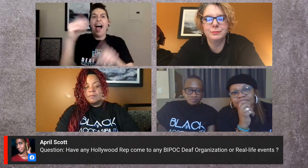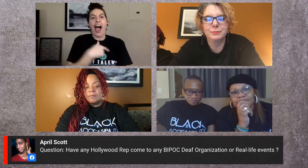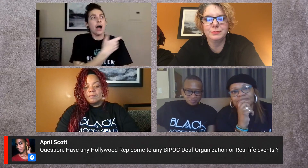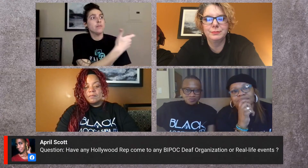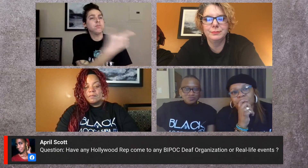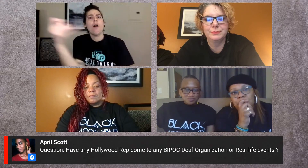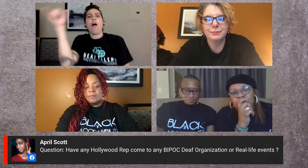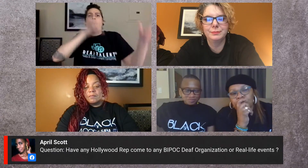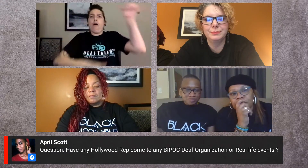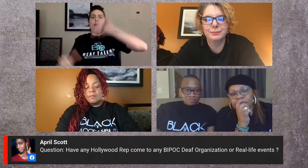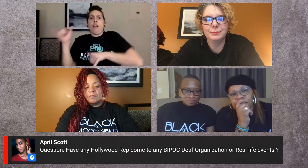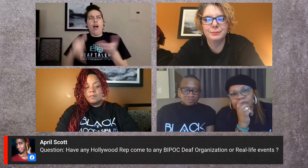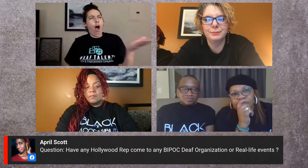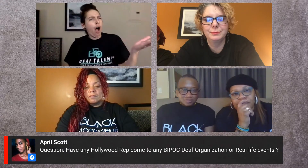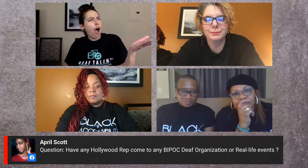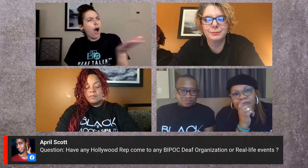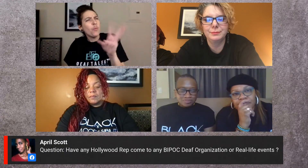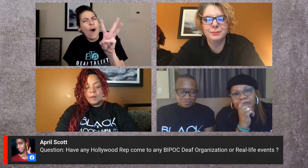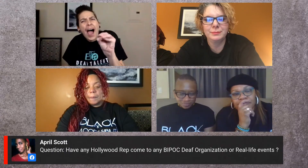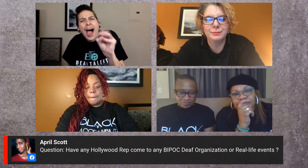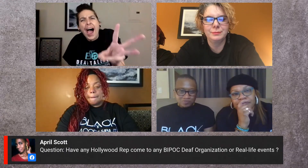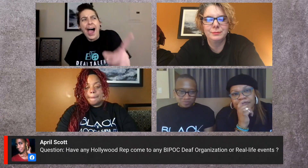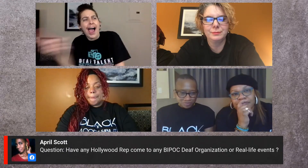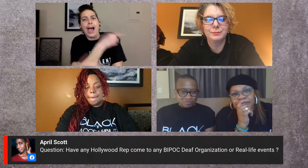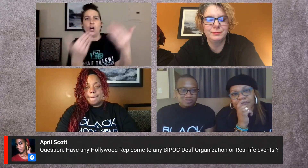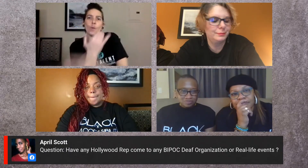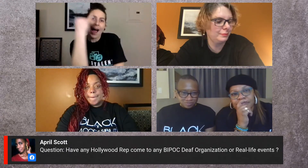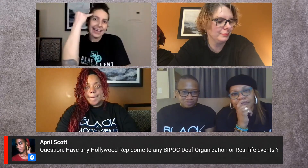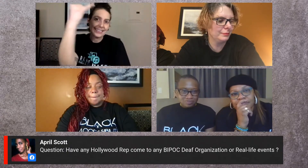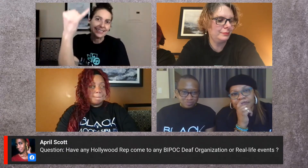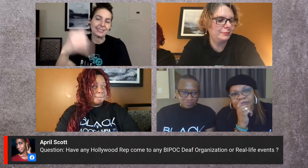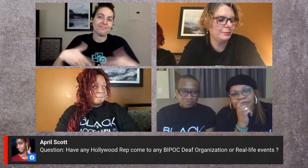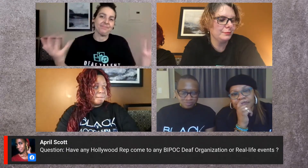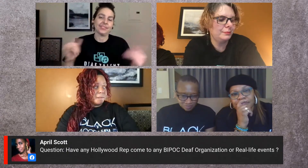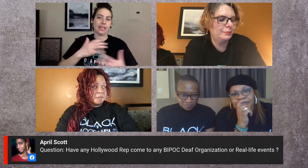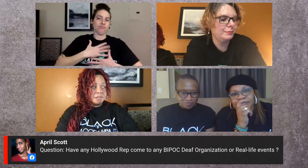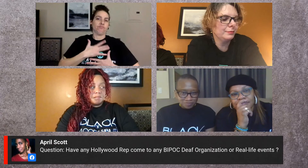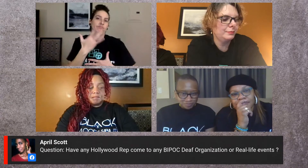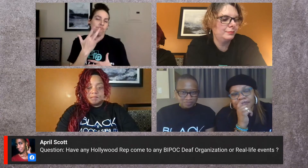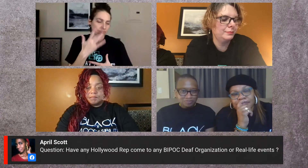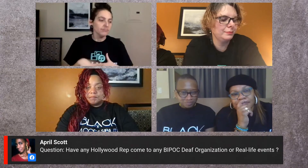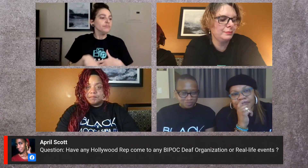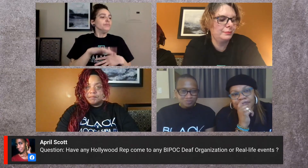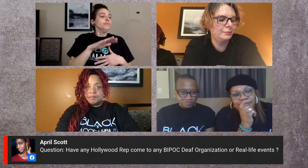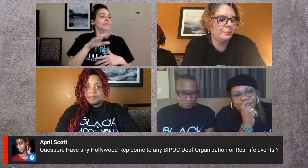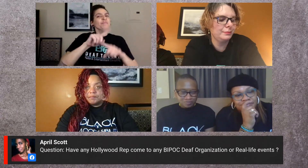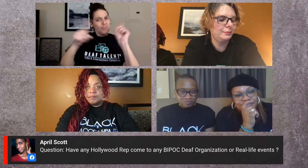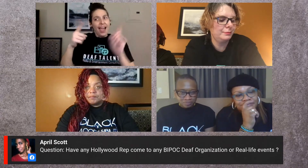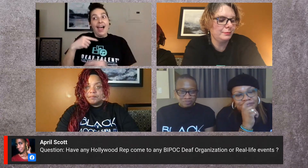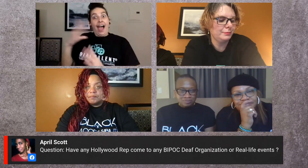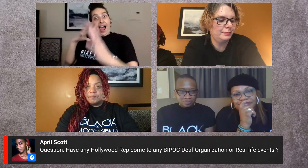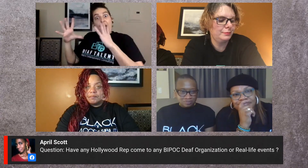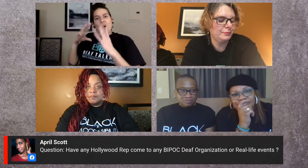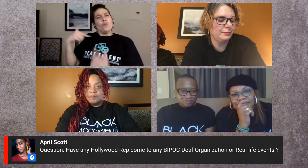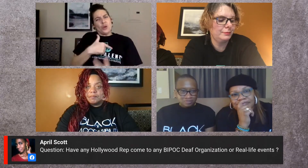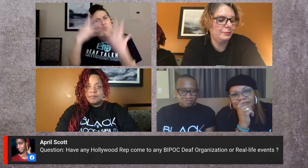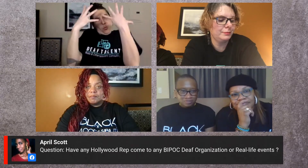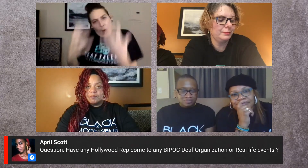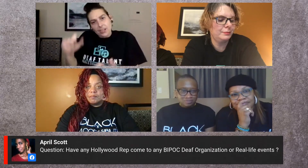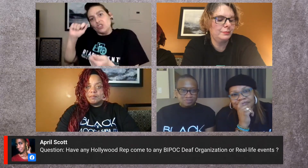you're seeing more Korean films. And I was like, wow, that's just a new idea. That's.